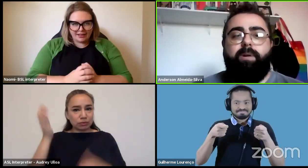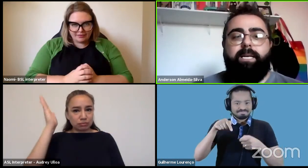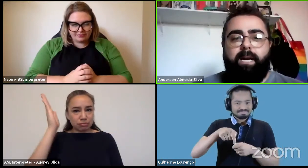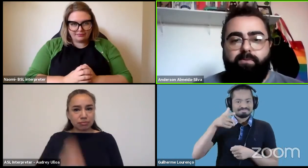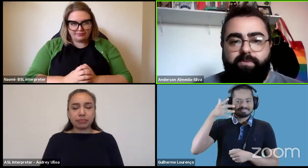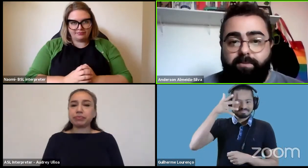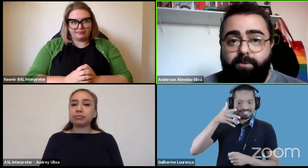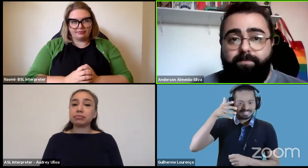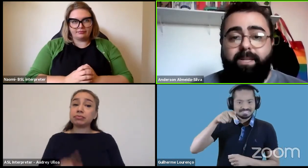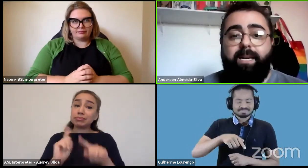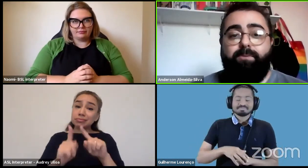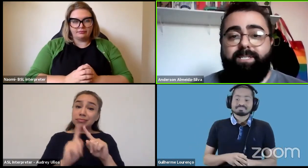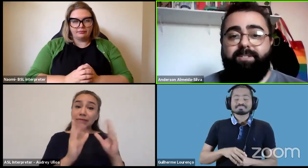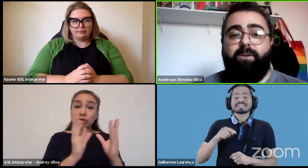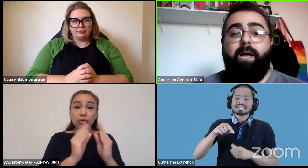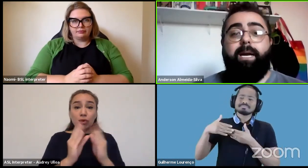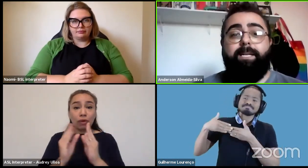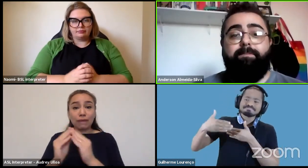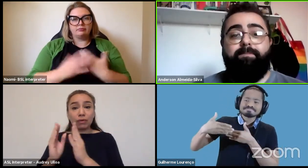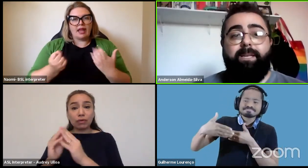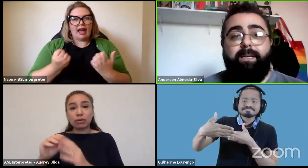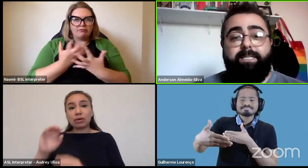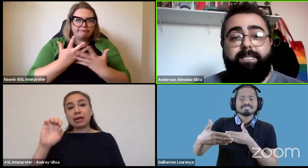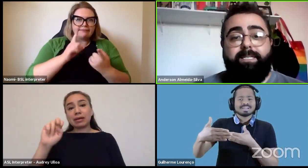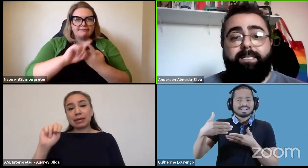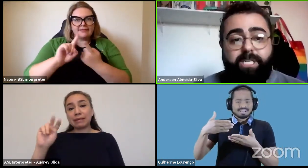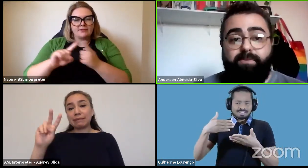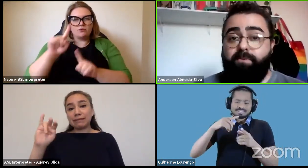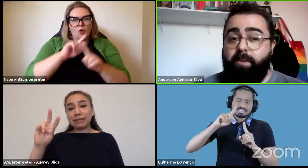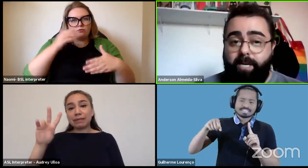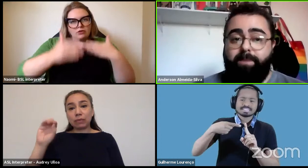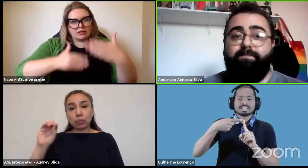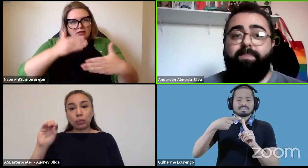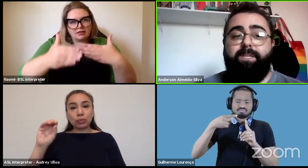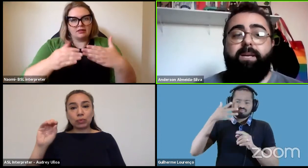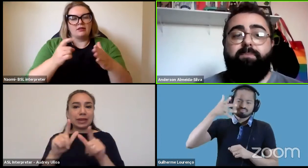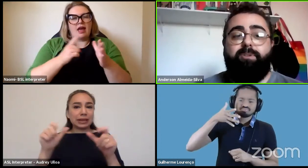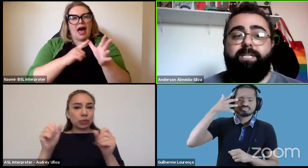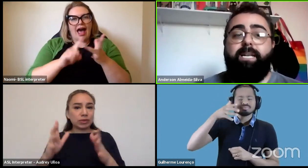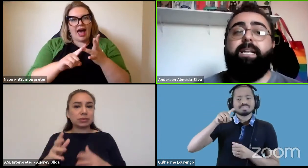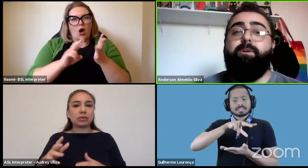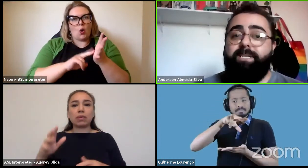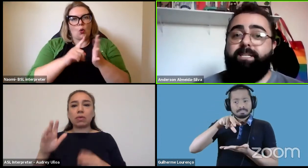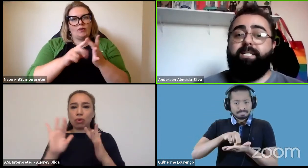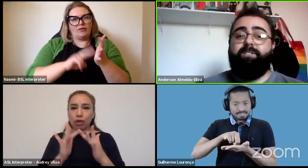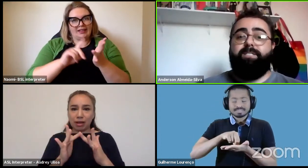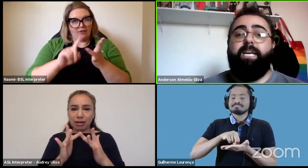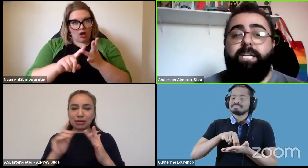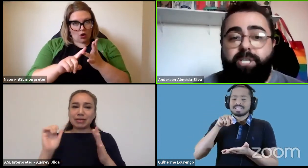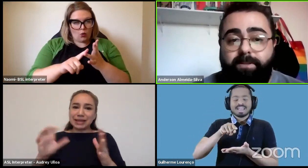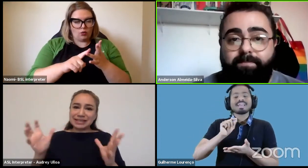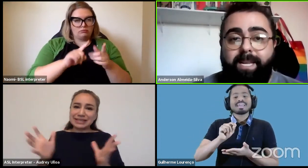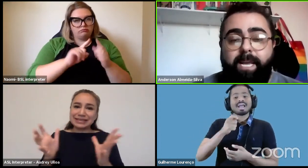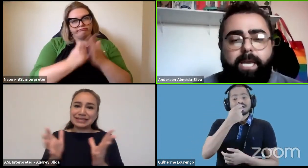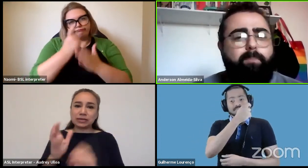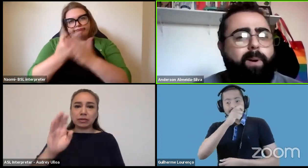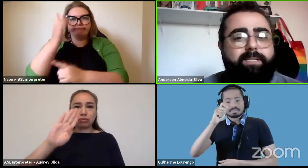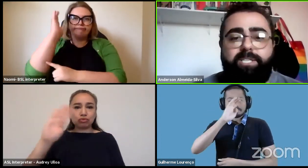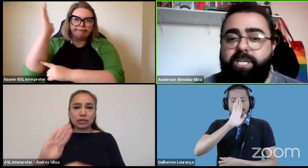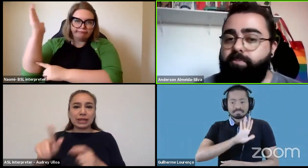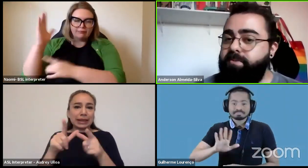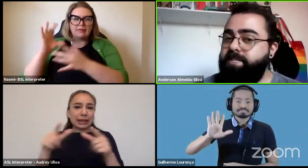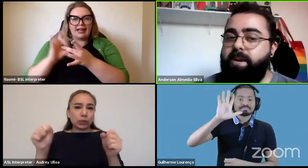conferences Abralin ao Vivo, Linguistics Online, is an initiative of Abralin, the Brazilian Linguistic Association,